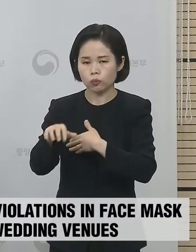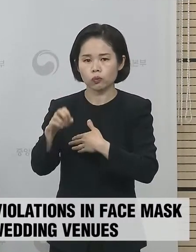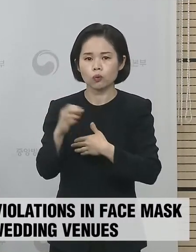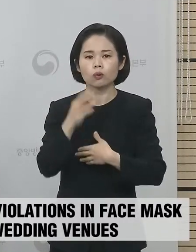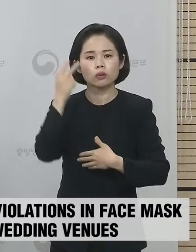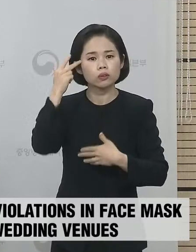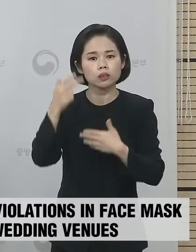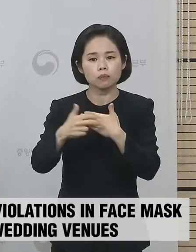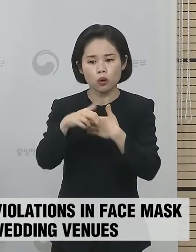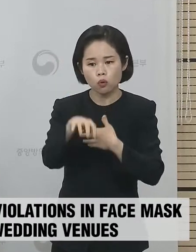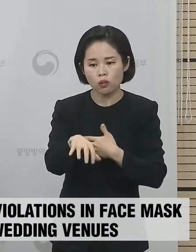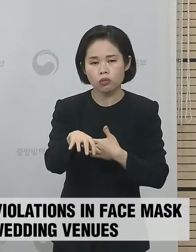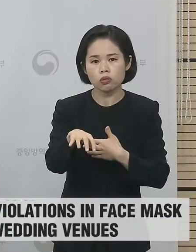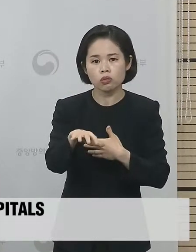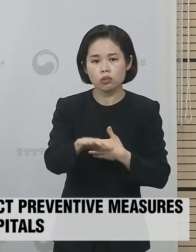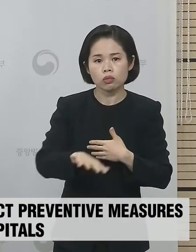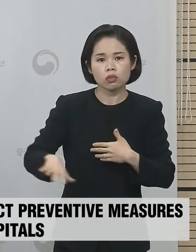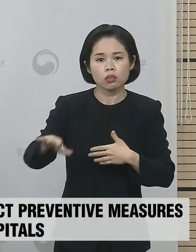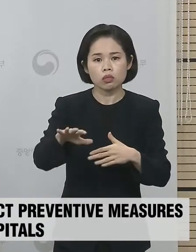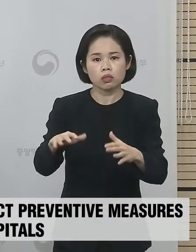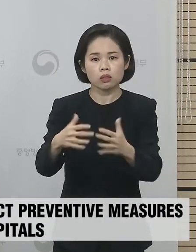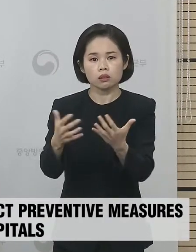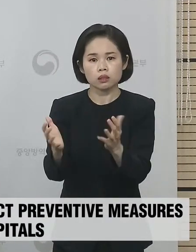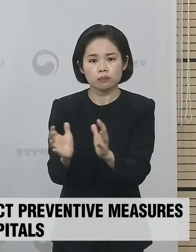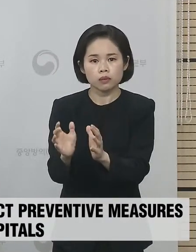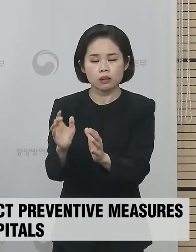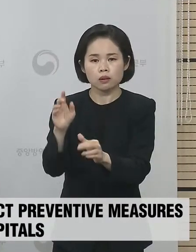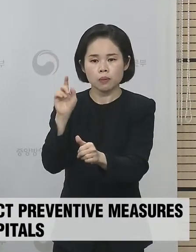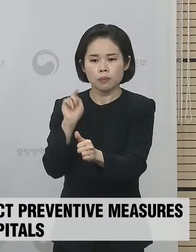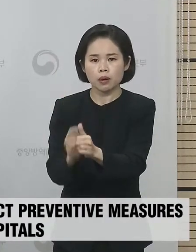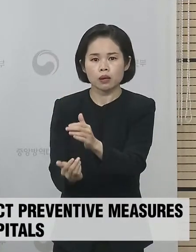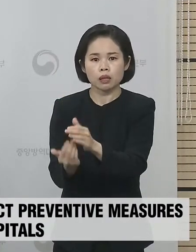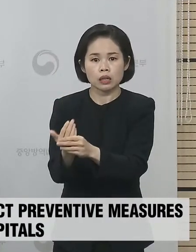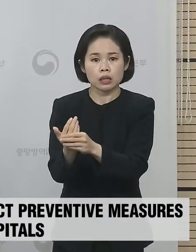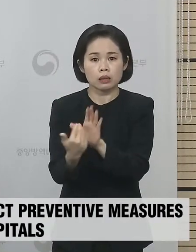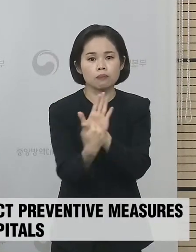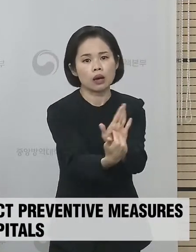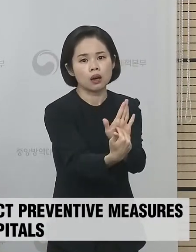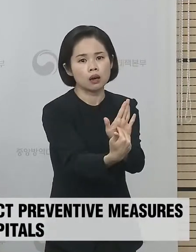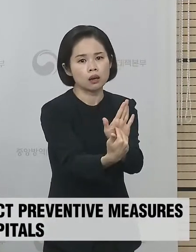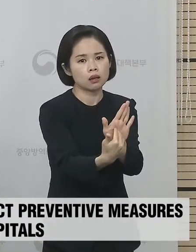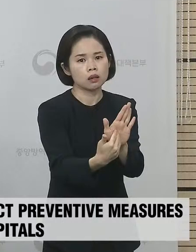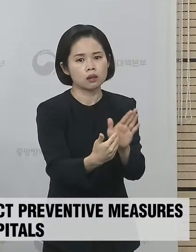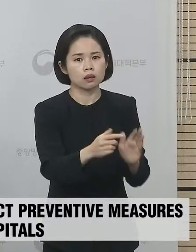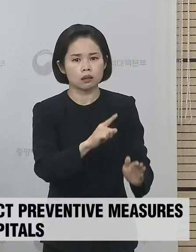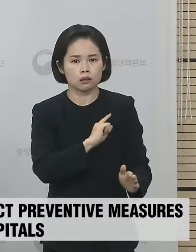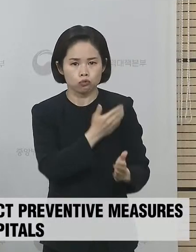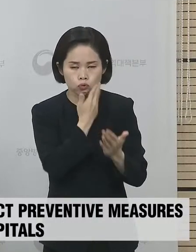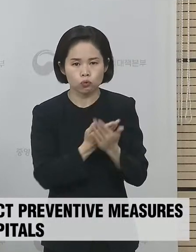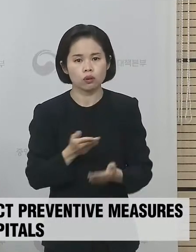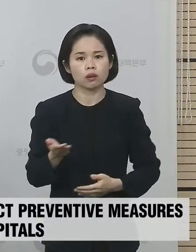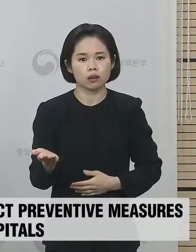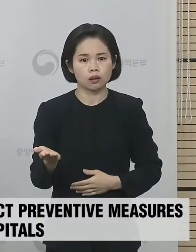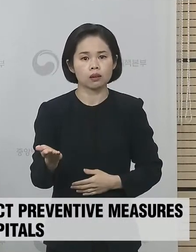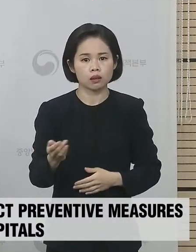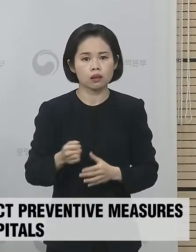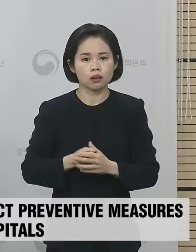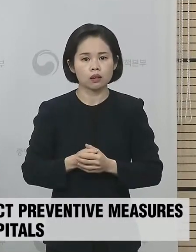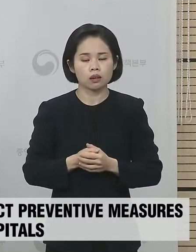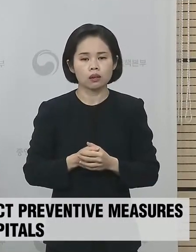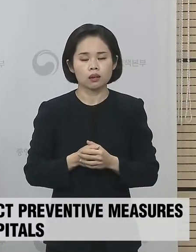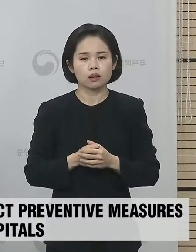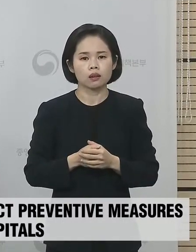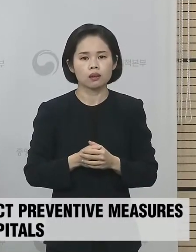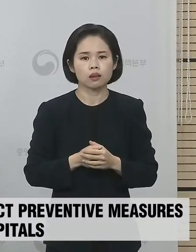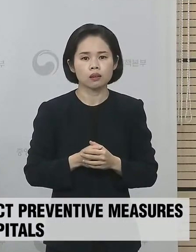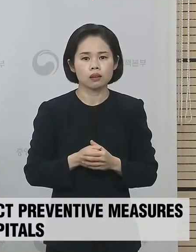made discovered very soon. Especially, we need to most importantly continue to cut off the chains of